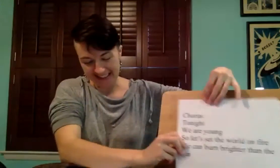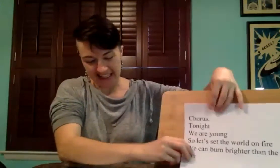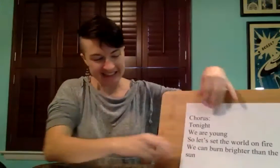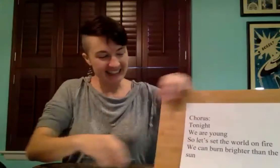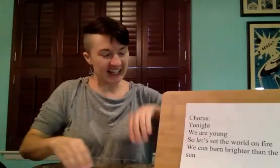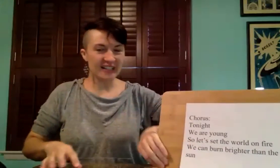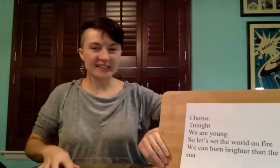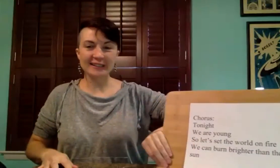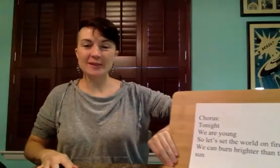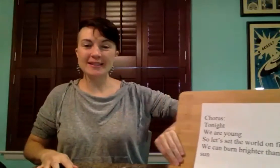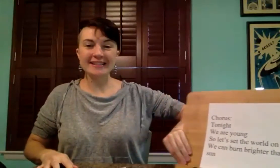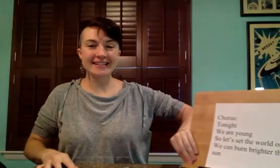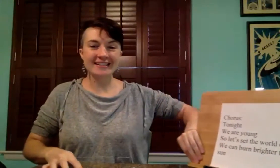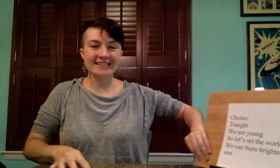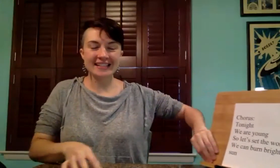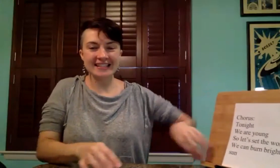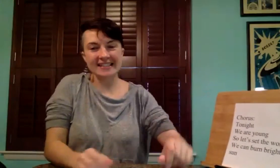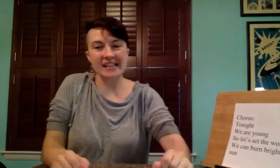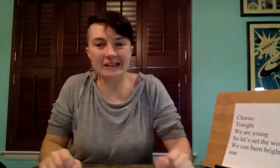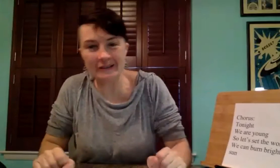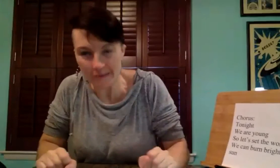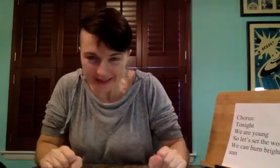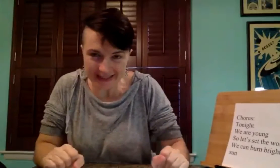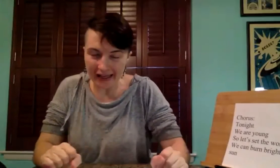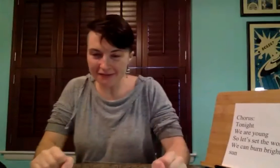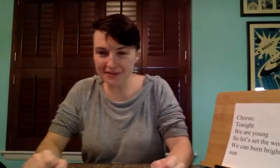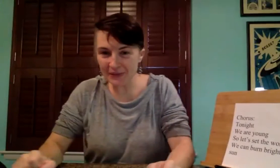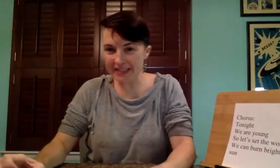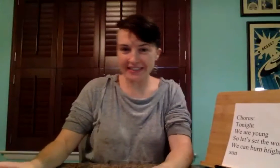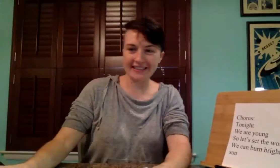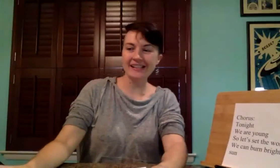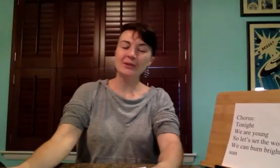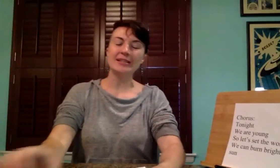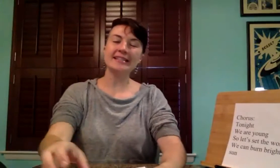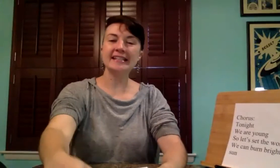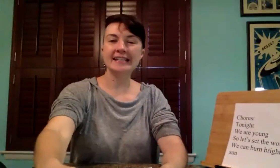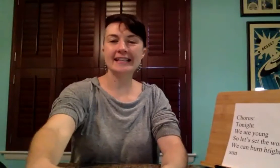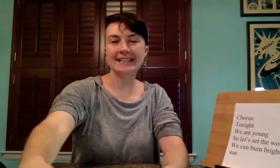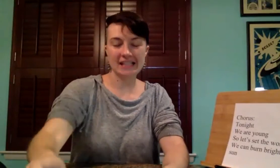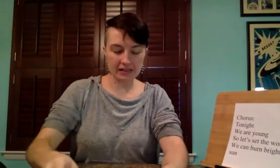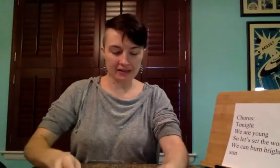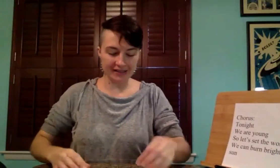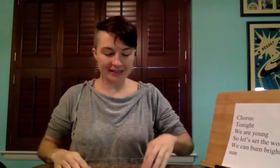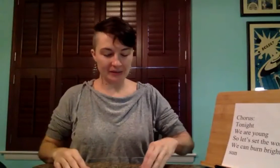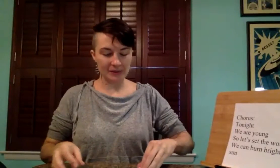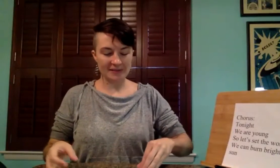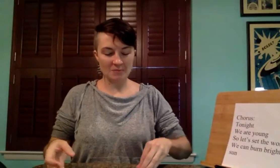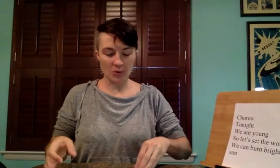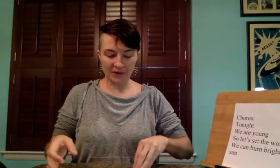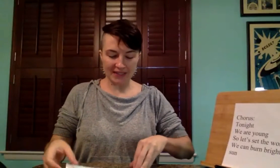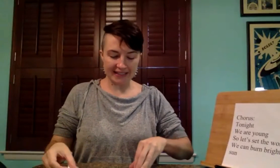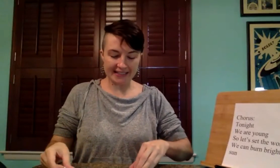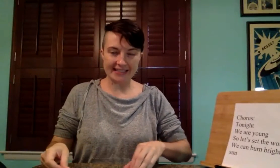All right, our closing song is the same every week. We sing and sign along to The More We Get